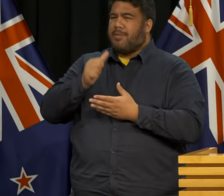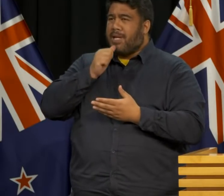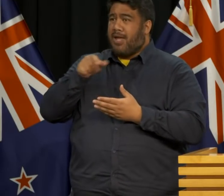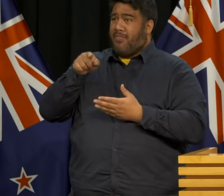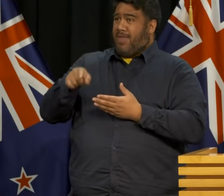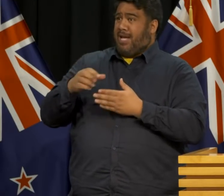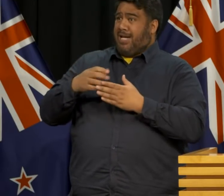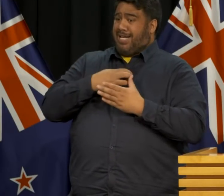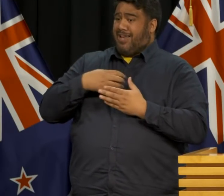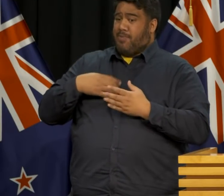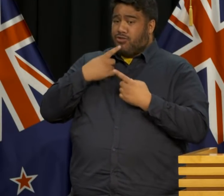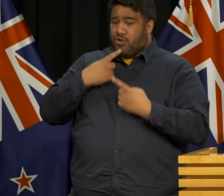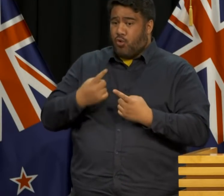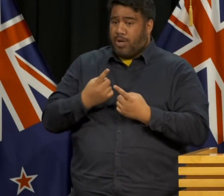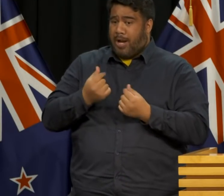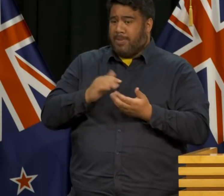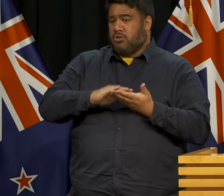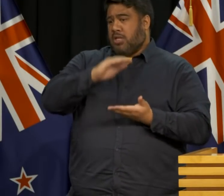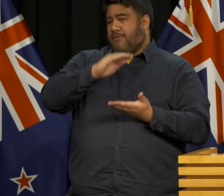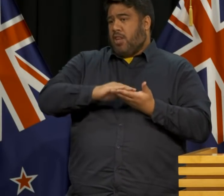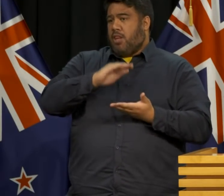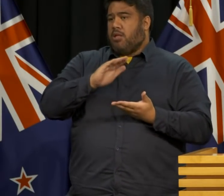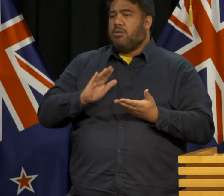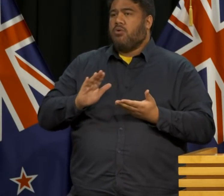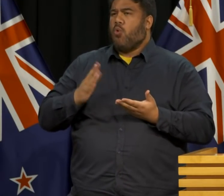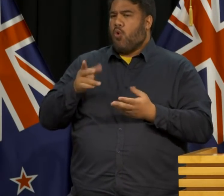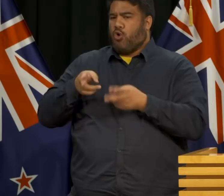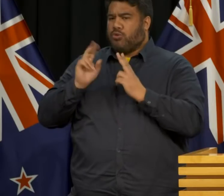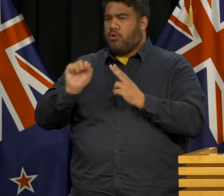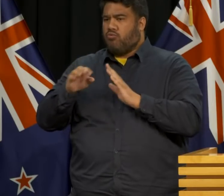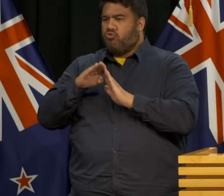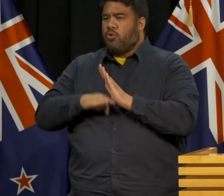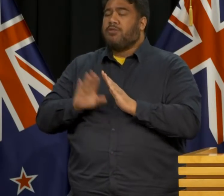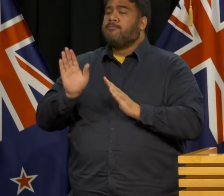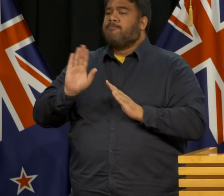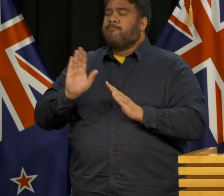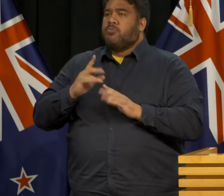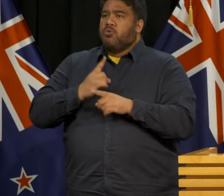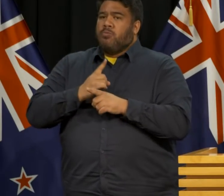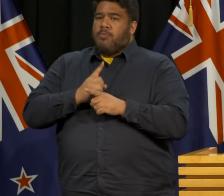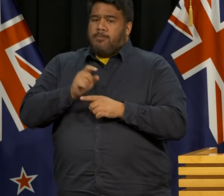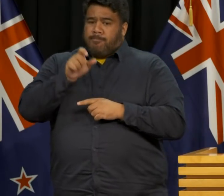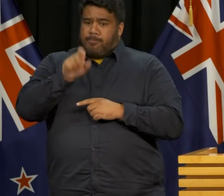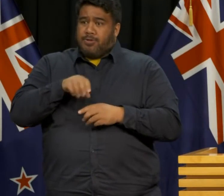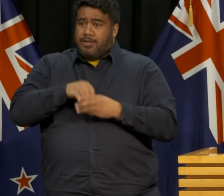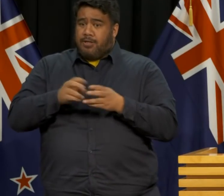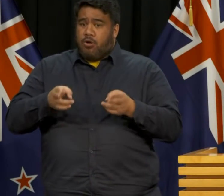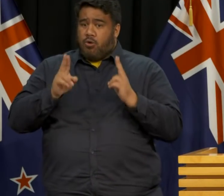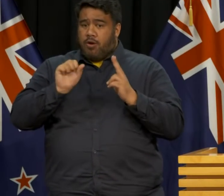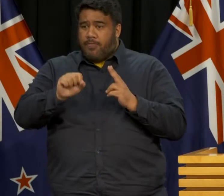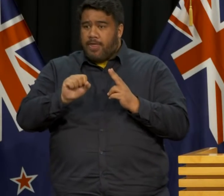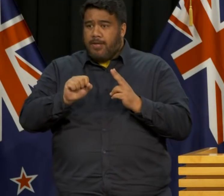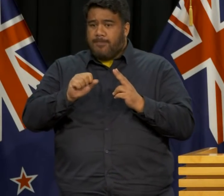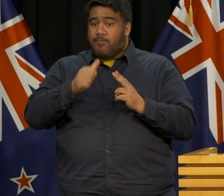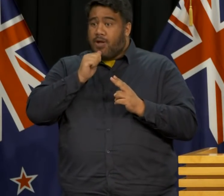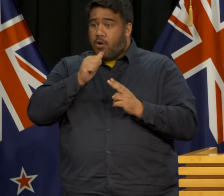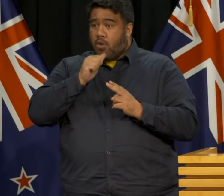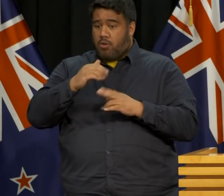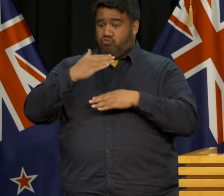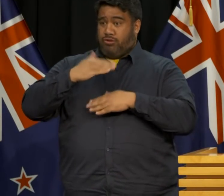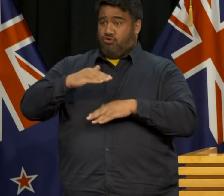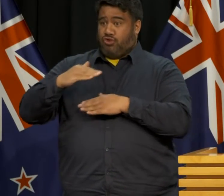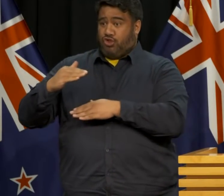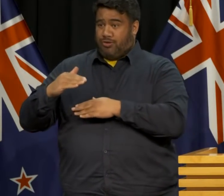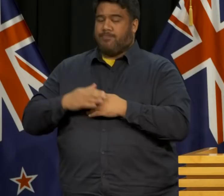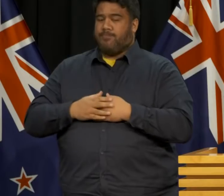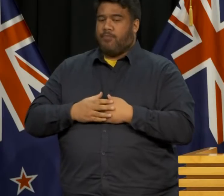or is that a hotel? No, whatever restrictions on their alcohol, that is being made by